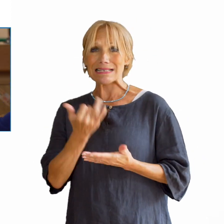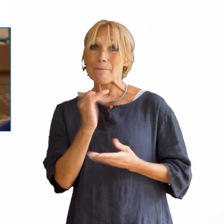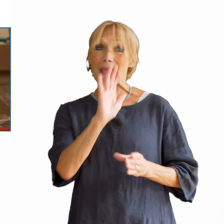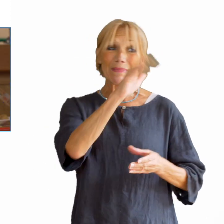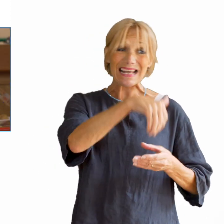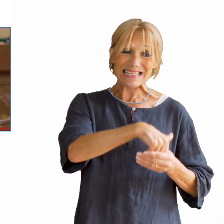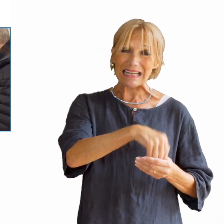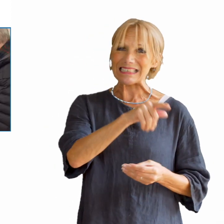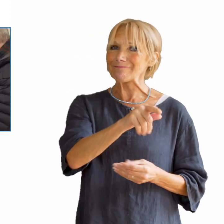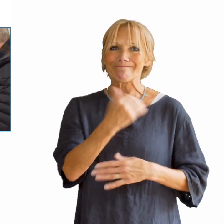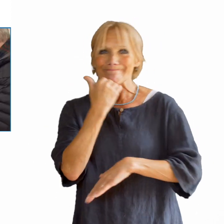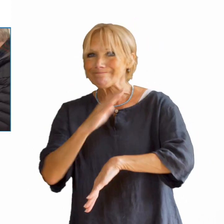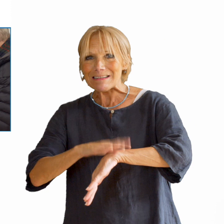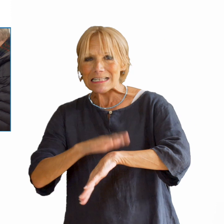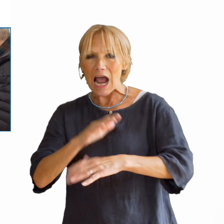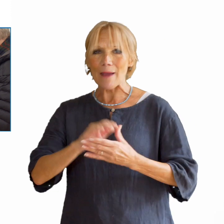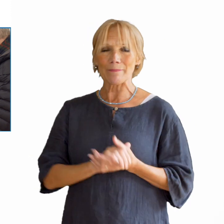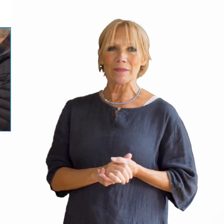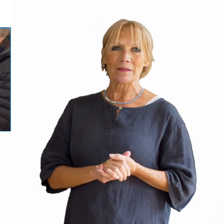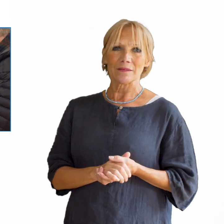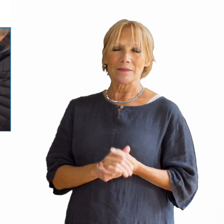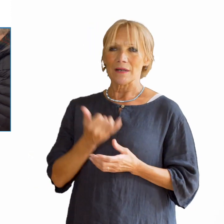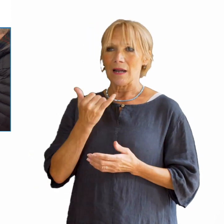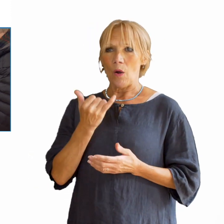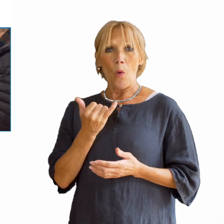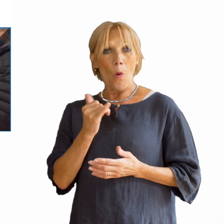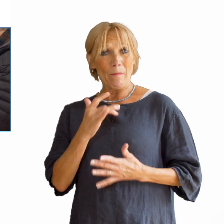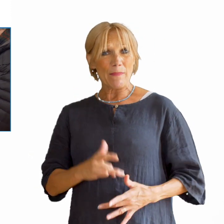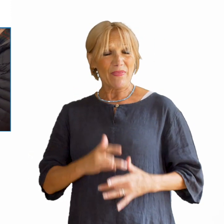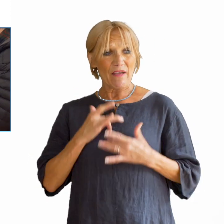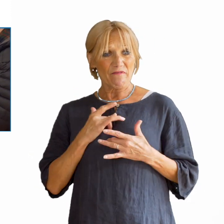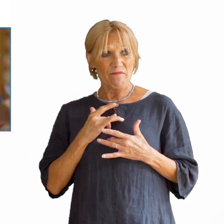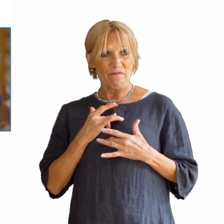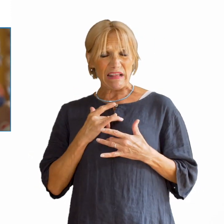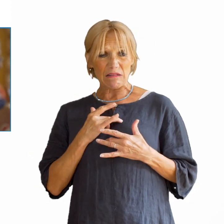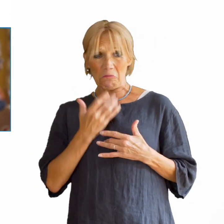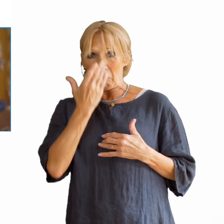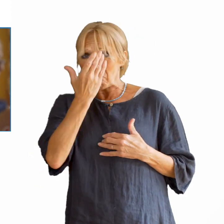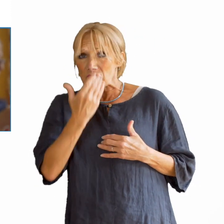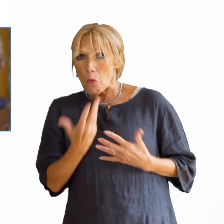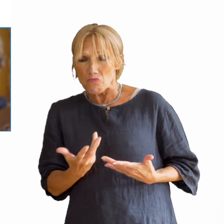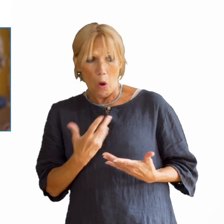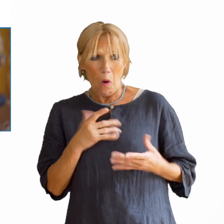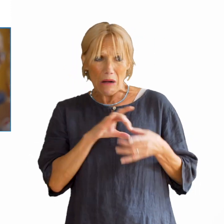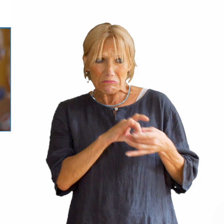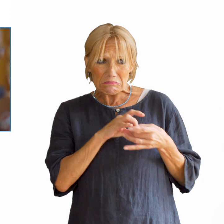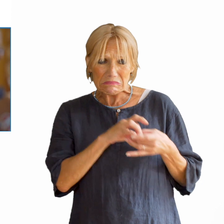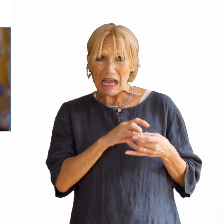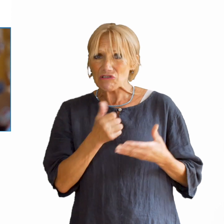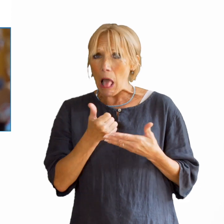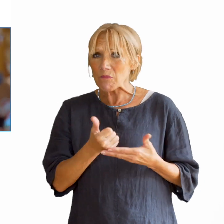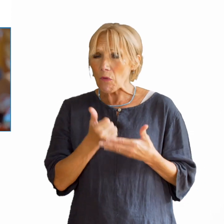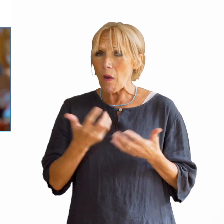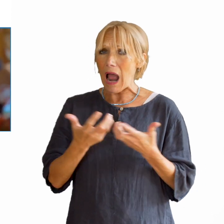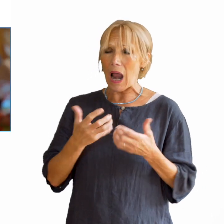urgent, or they may not understand how engaging more with a meeting centre might help them. Meeting centres need to have something to